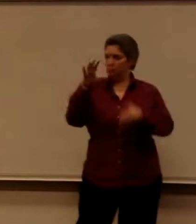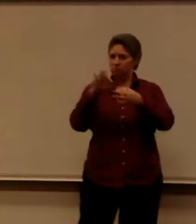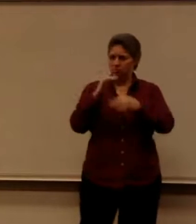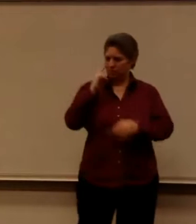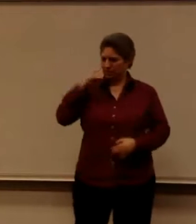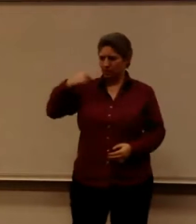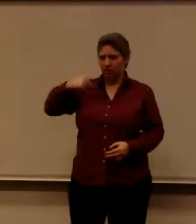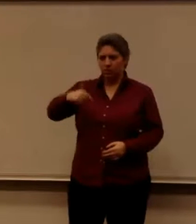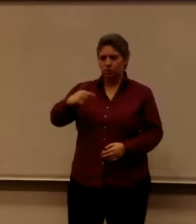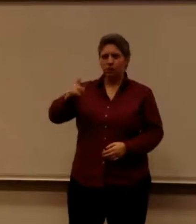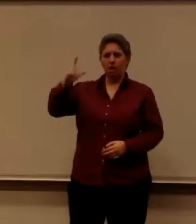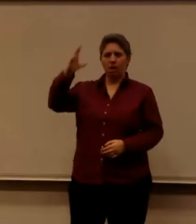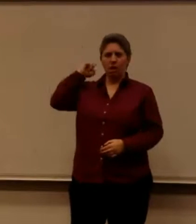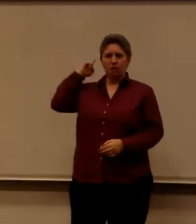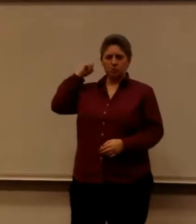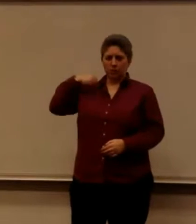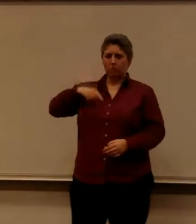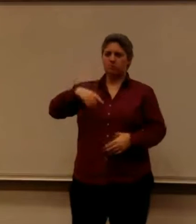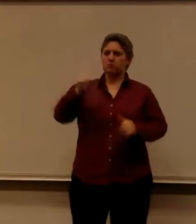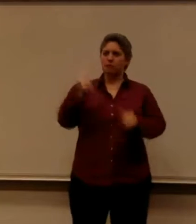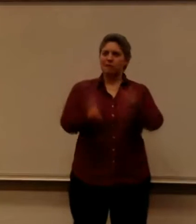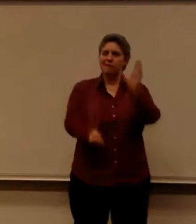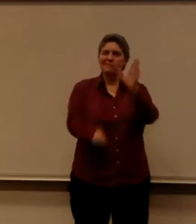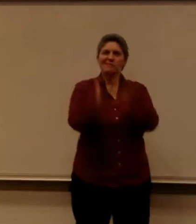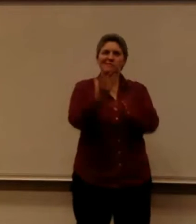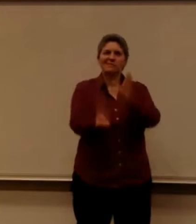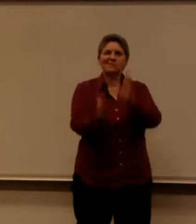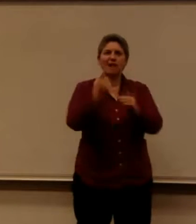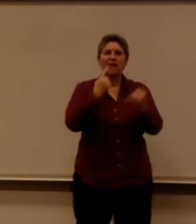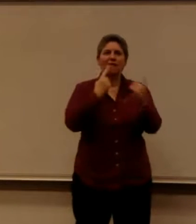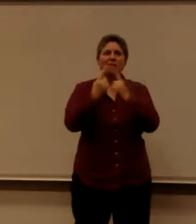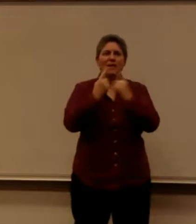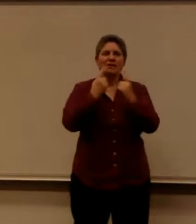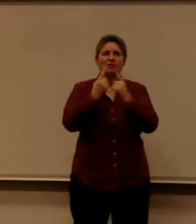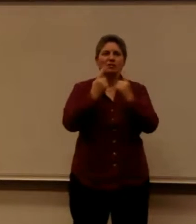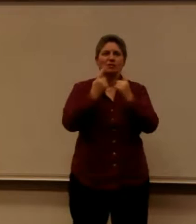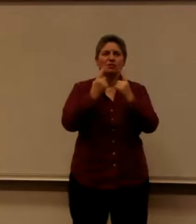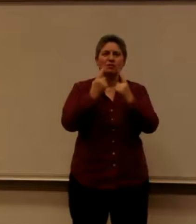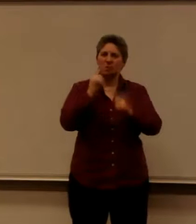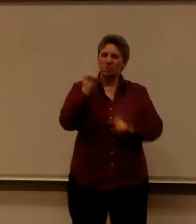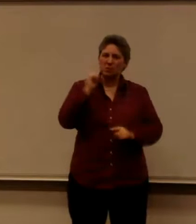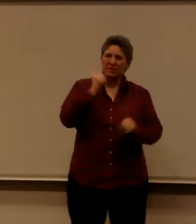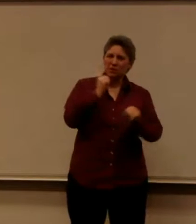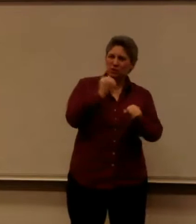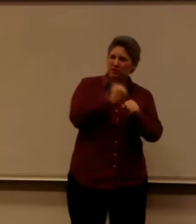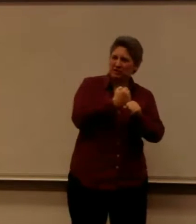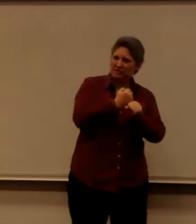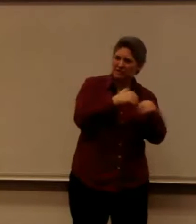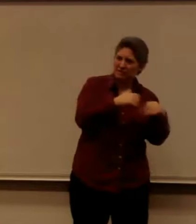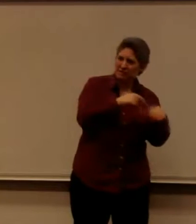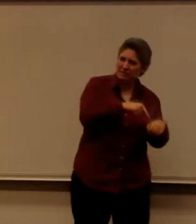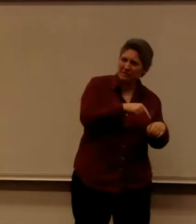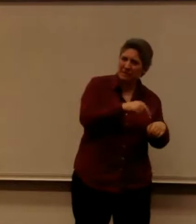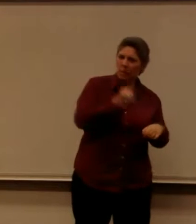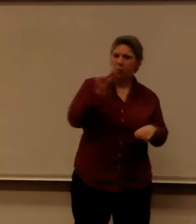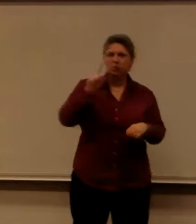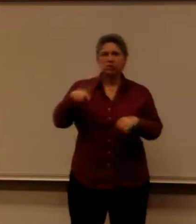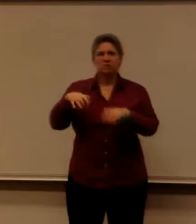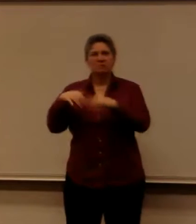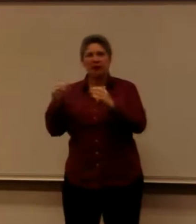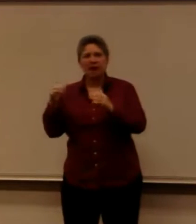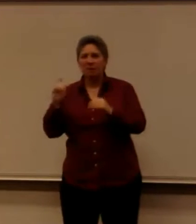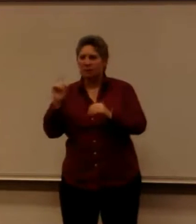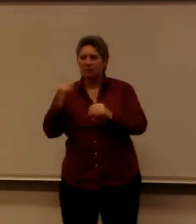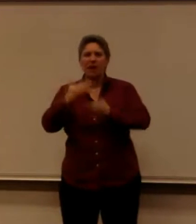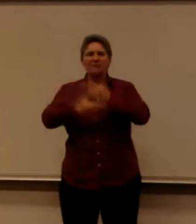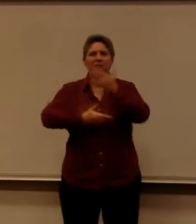moment. The Facebook group, some of you may have seen perhaps this week, last week, there's been a lot more uploads and video information explaining what the